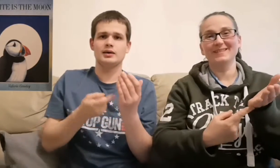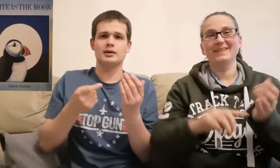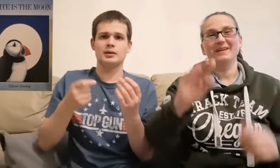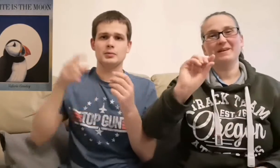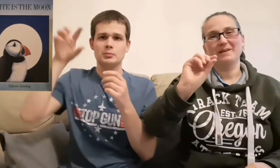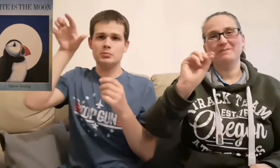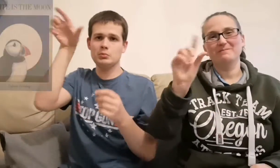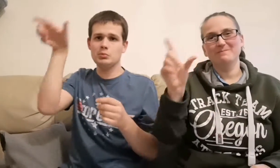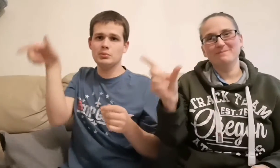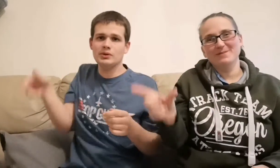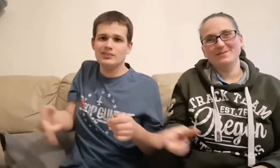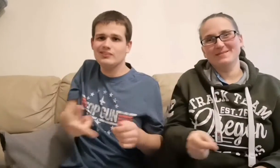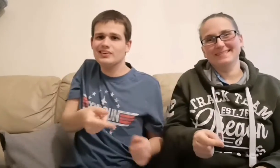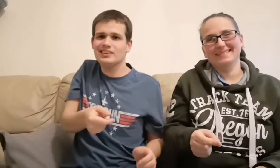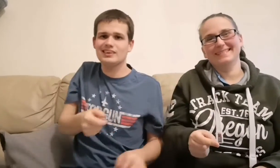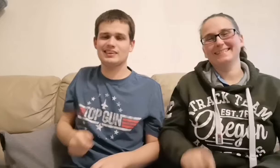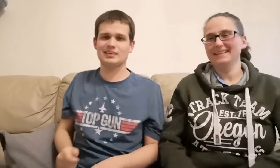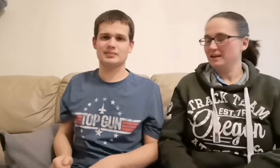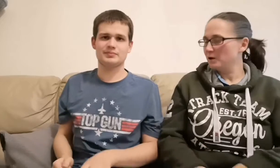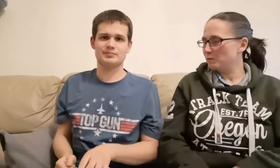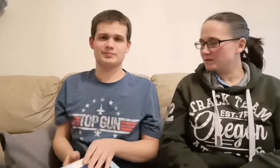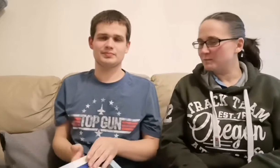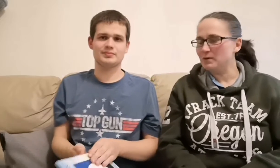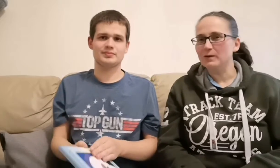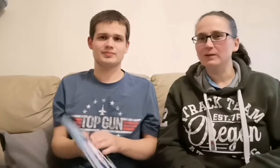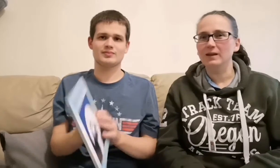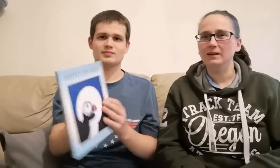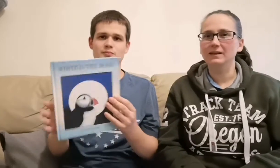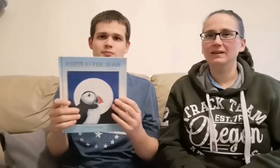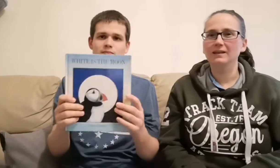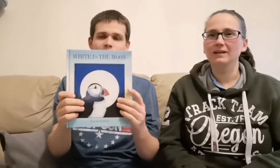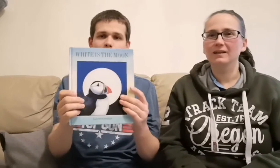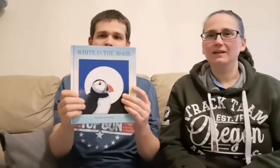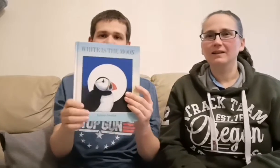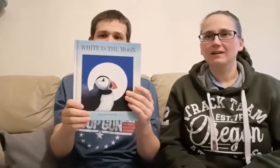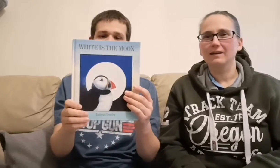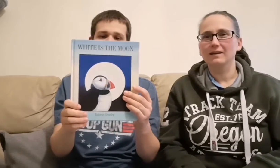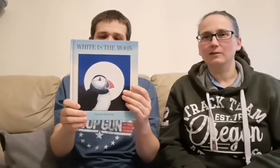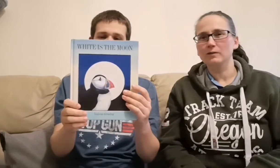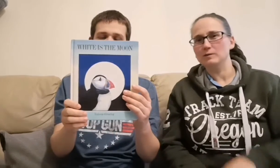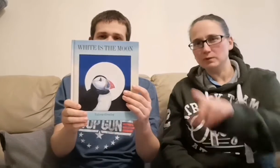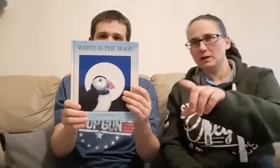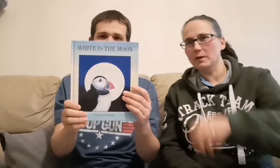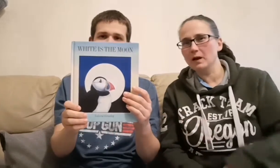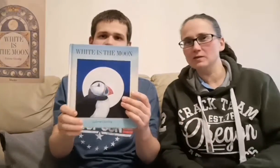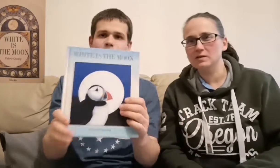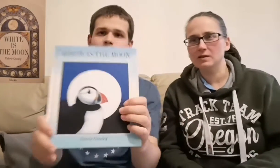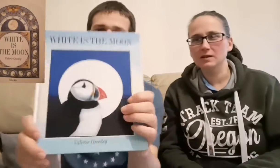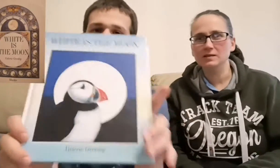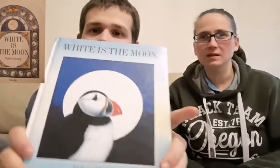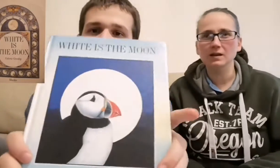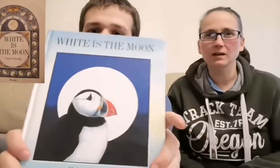moon. What's the book look like? A puffin. Bring it a bit closer so they can see.